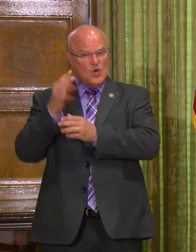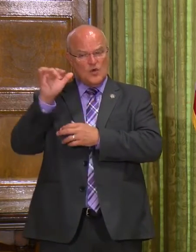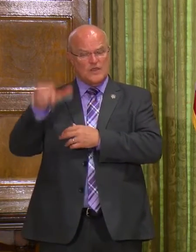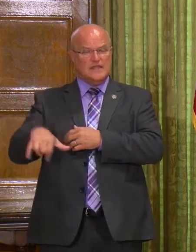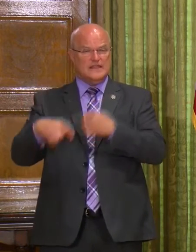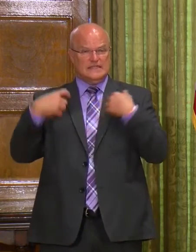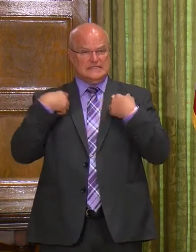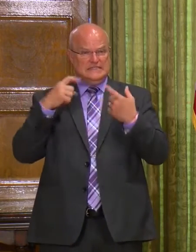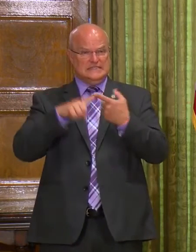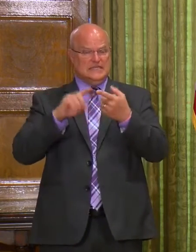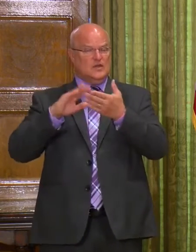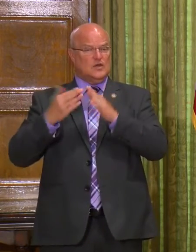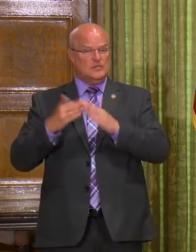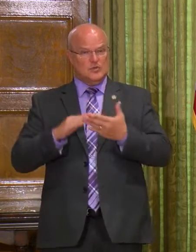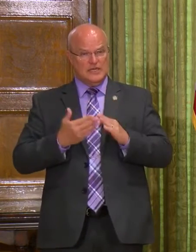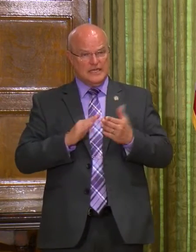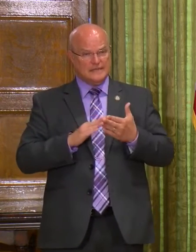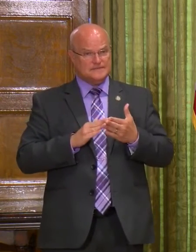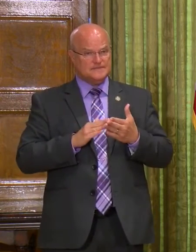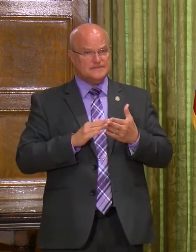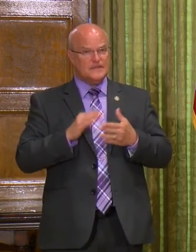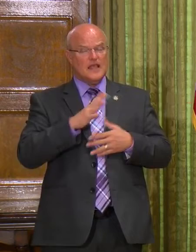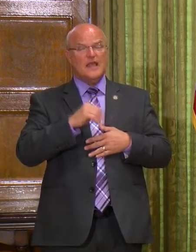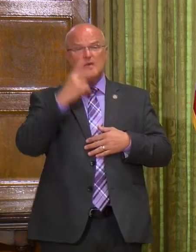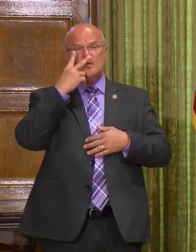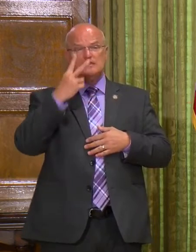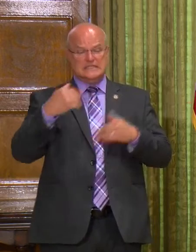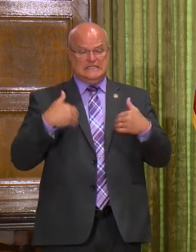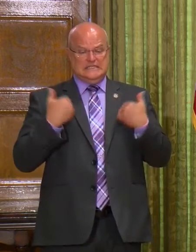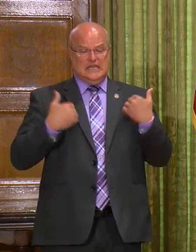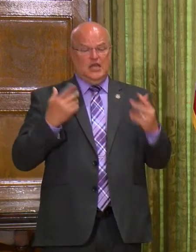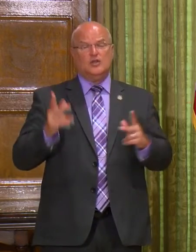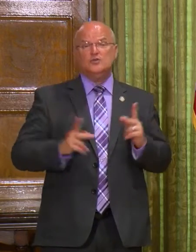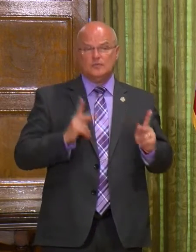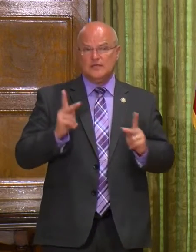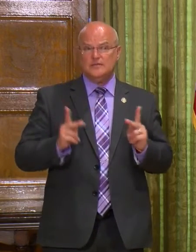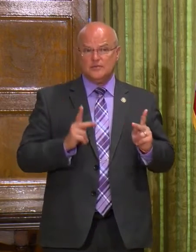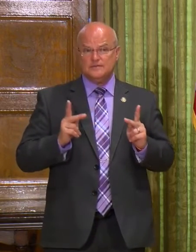the Latino community, and we're seeing younger people.